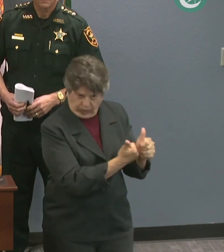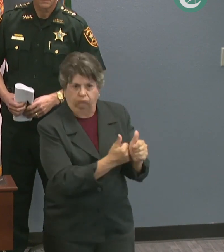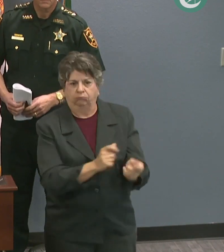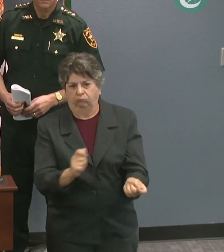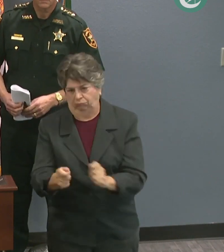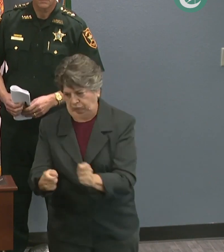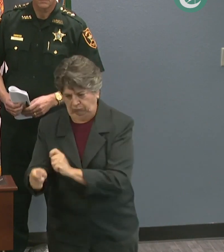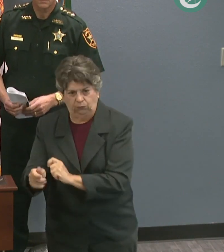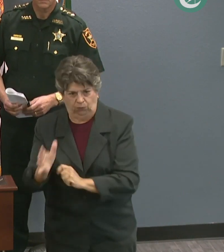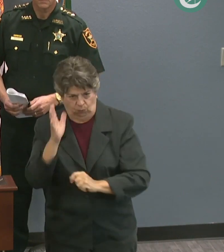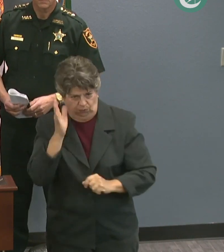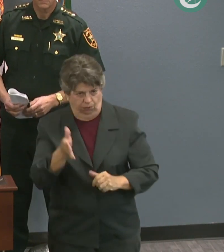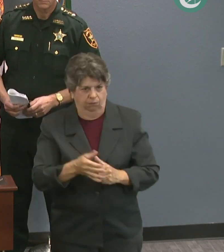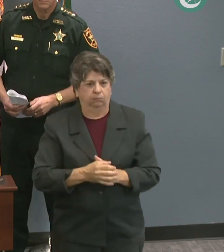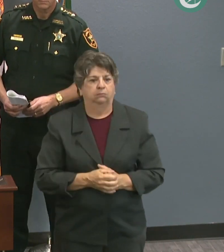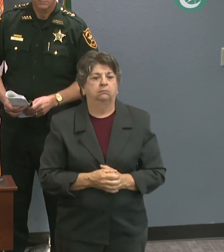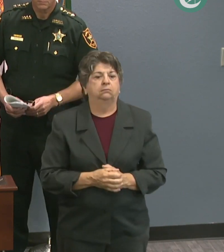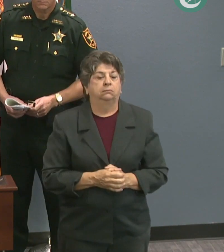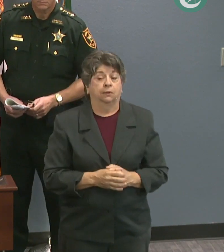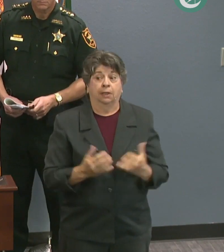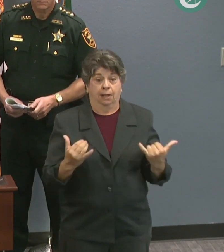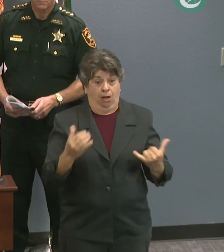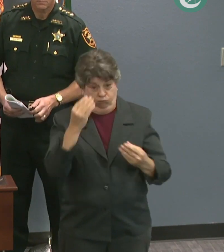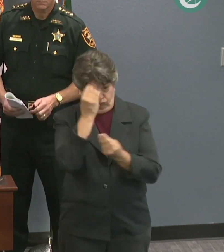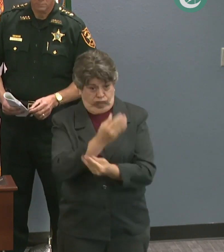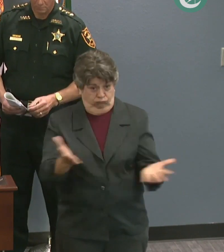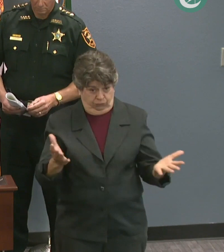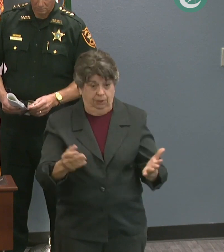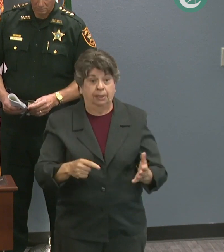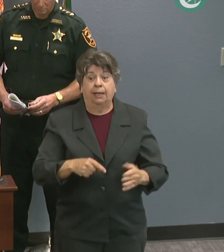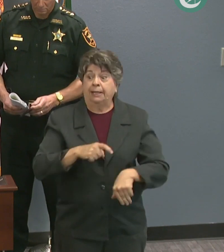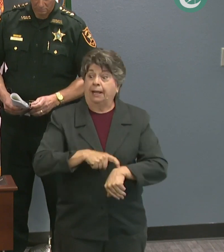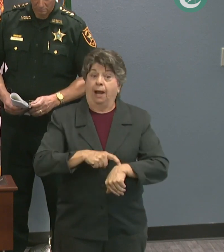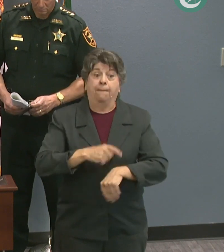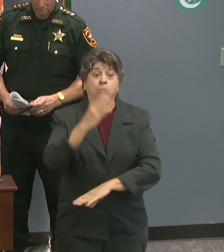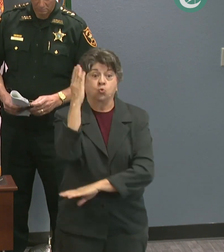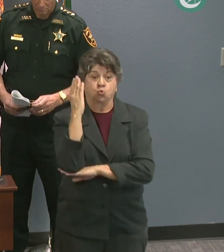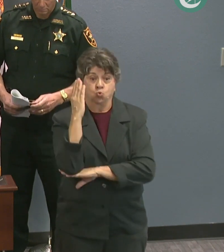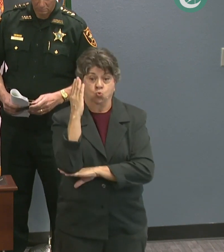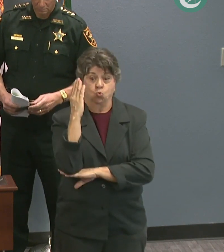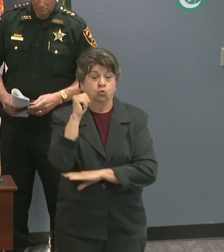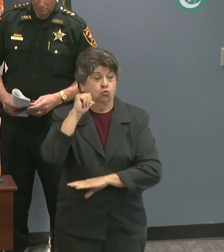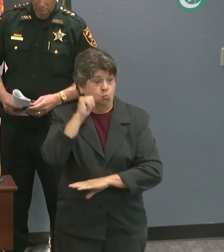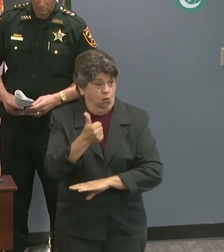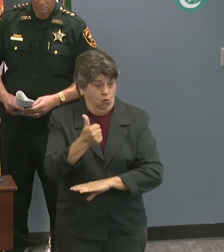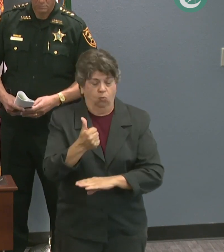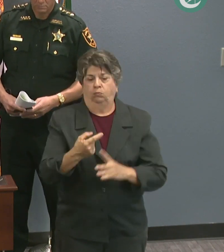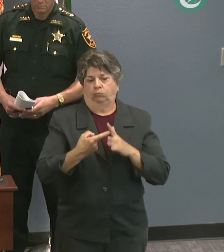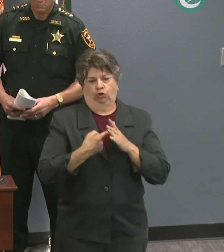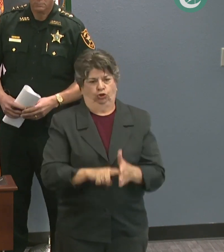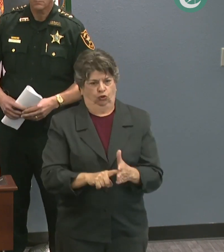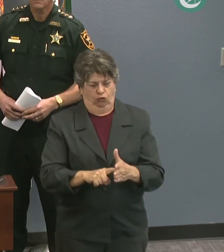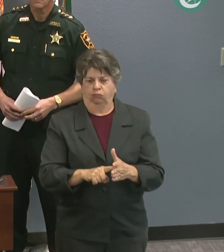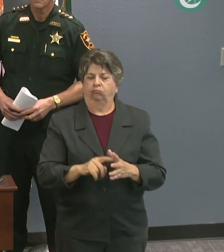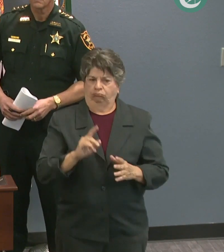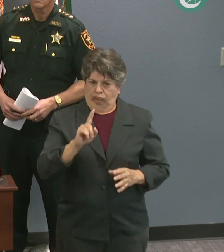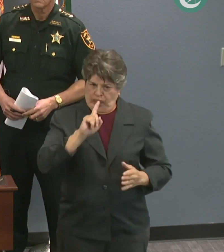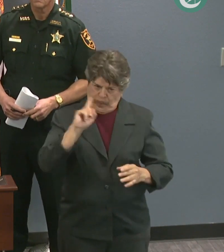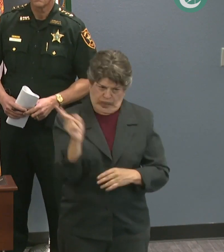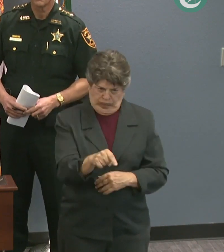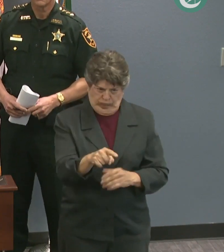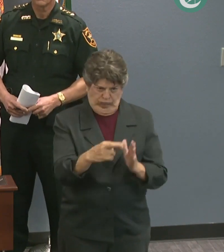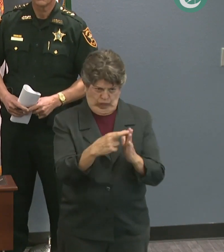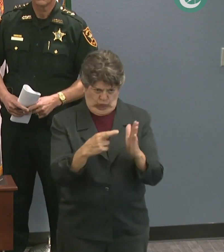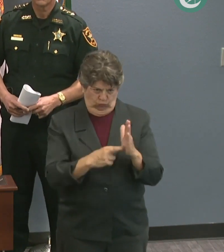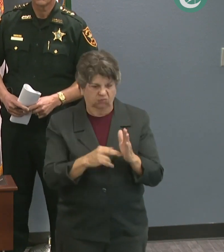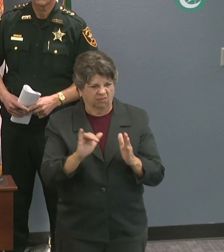noon tomorrow, we will continue with the state-declared emergencies, but all restaurants and other establishments licensed to sell